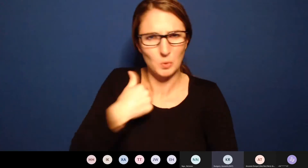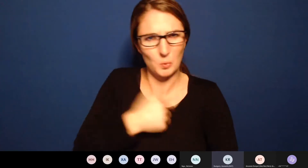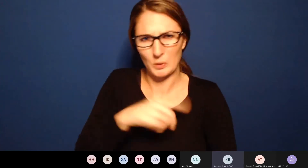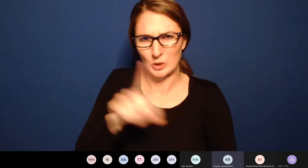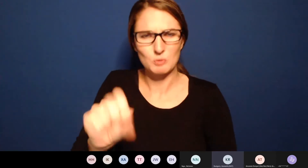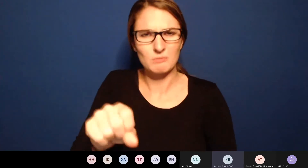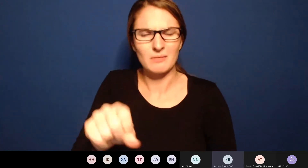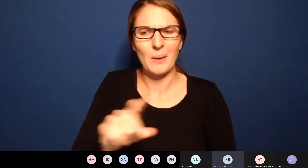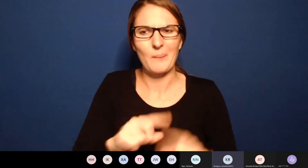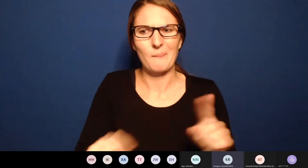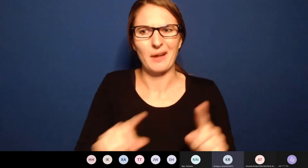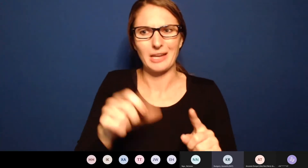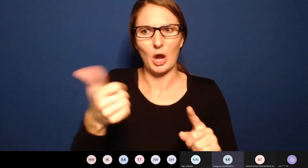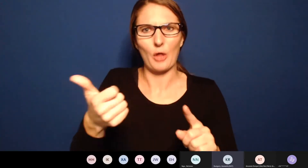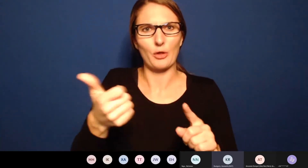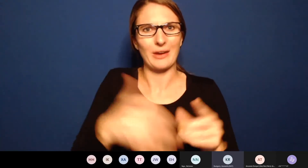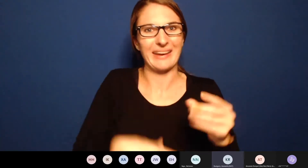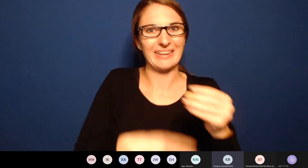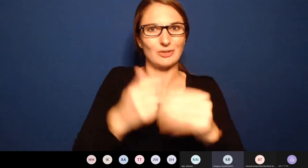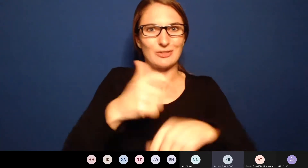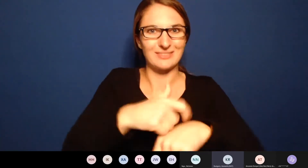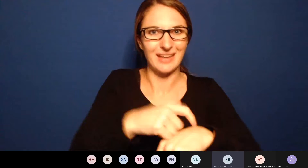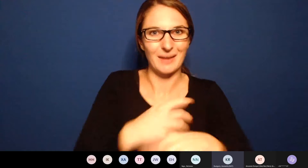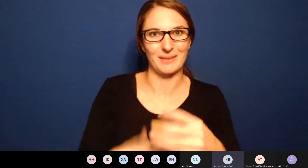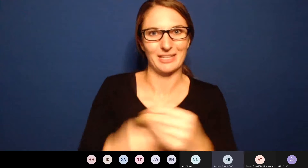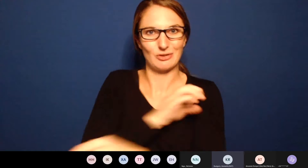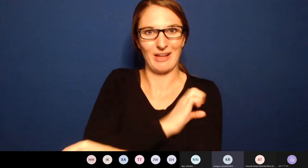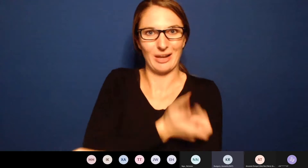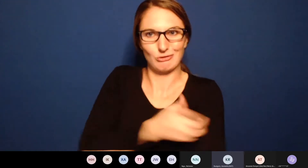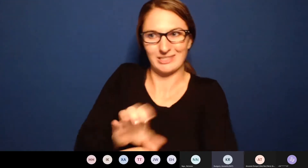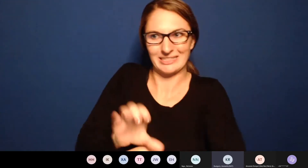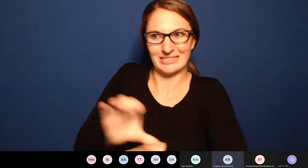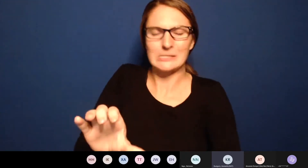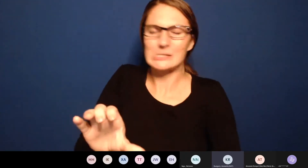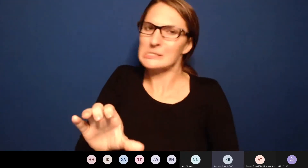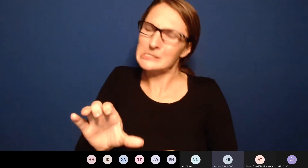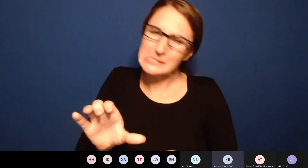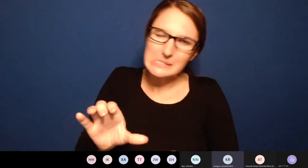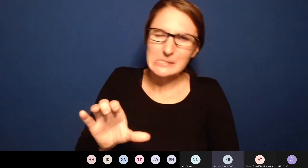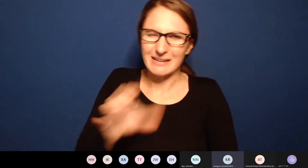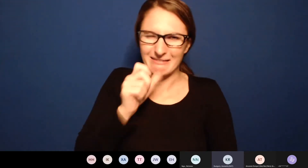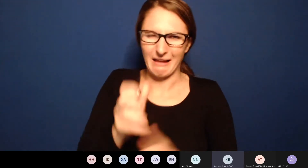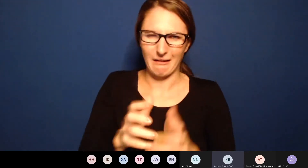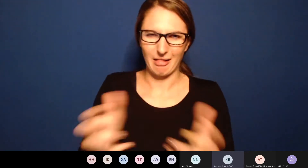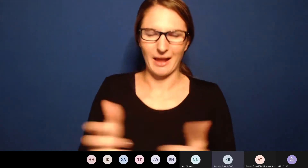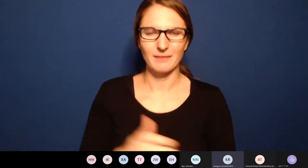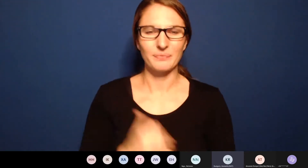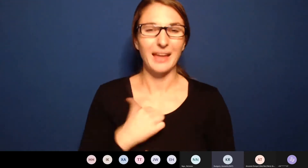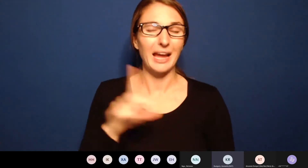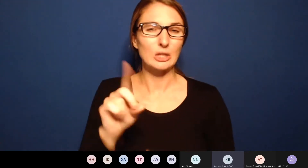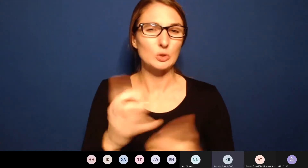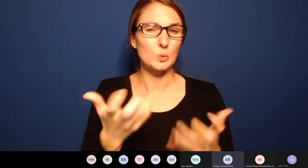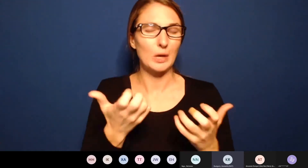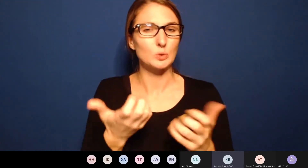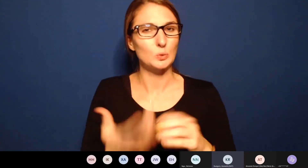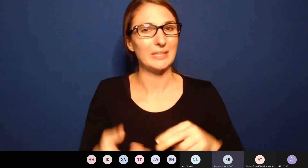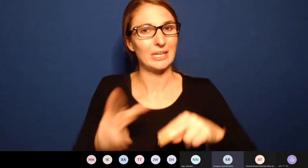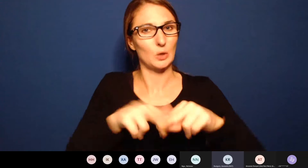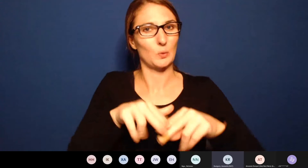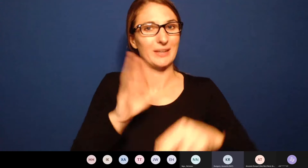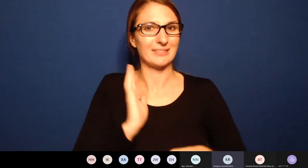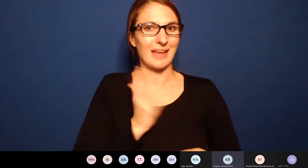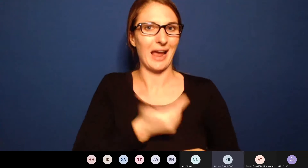much time or room for energy. And I really want to focus on increasing our capacity, getting